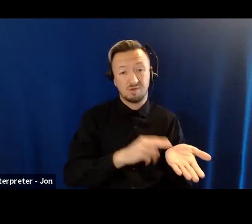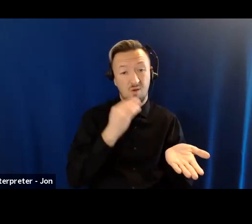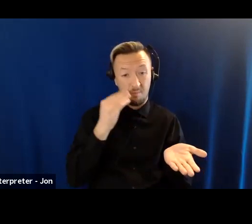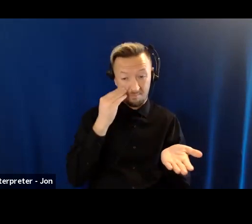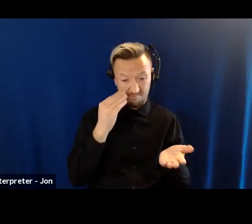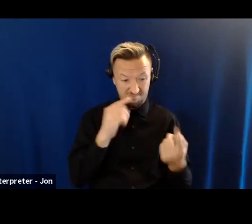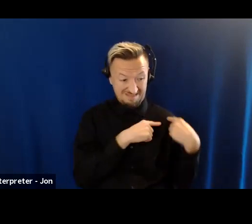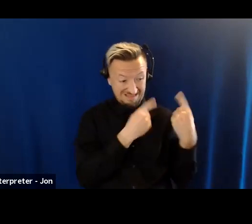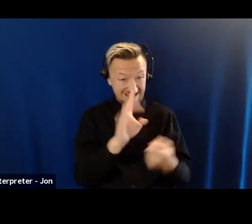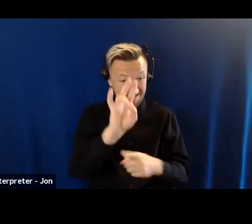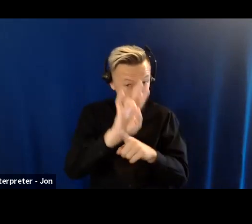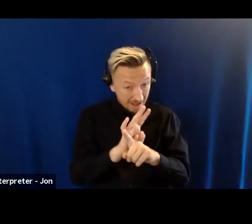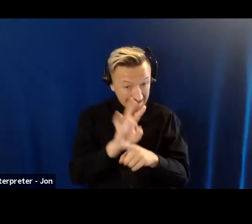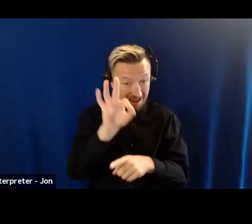months,